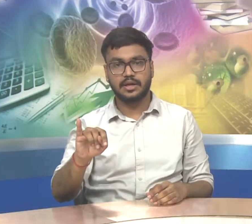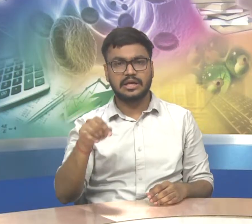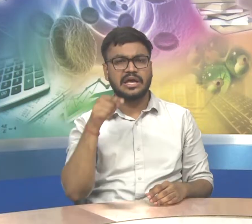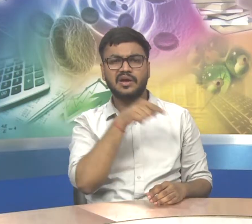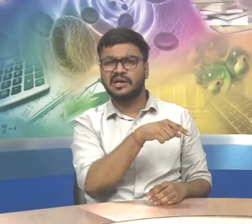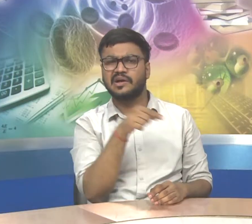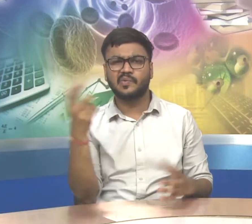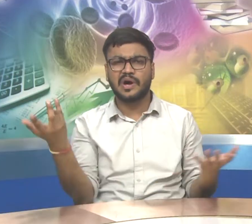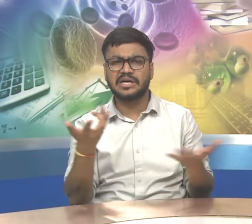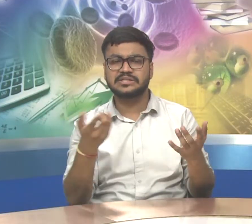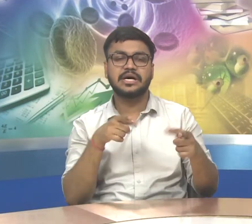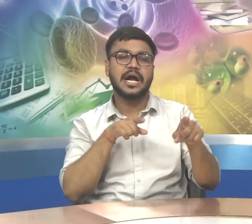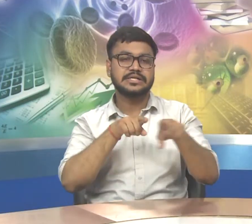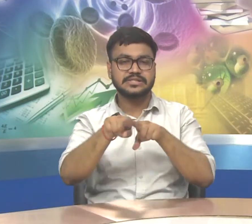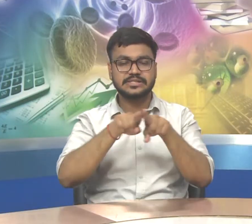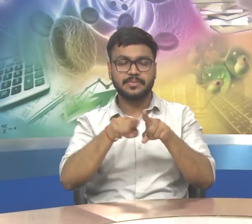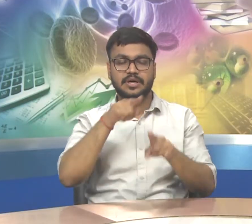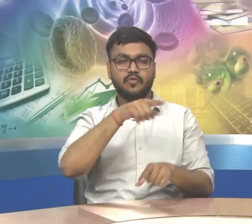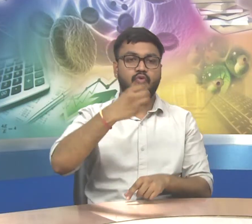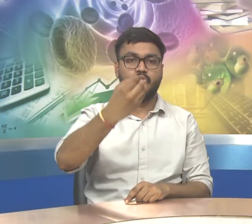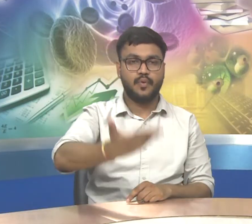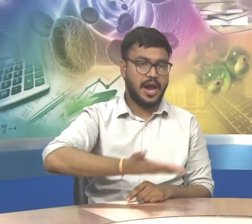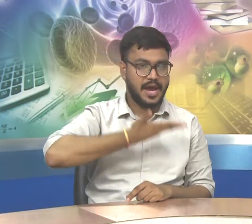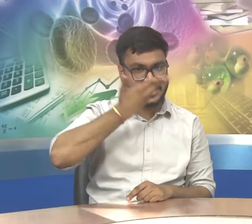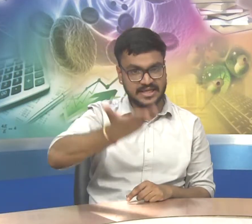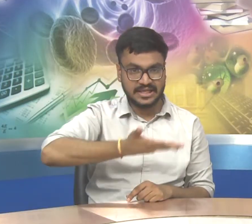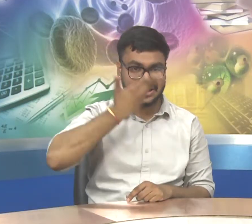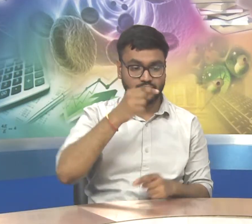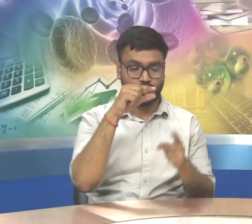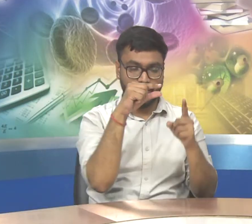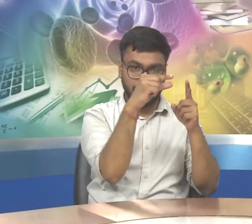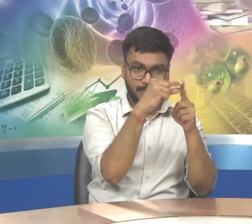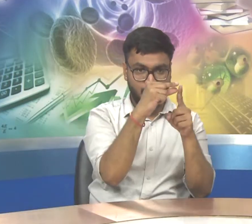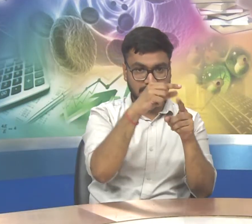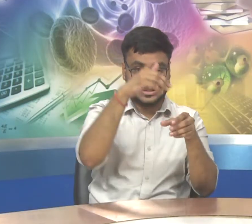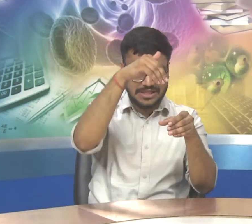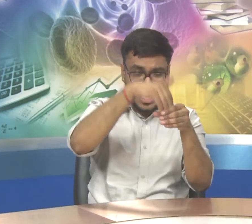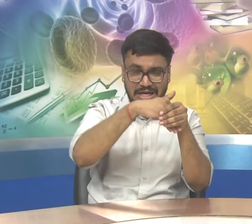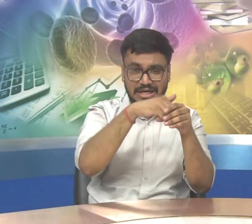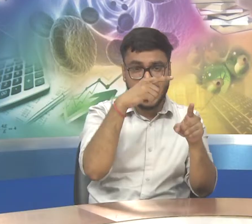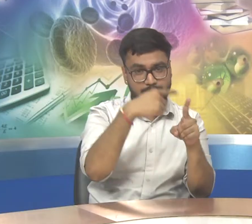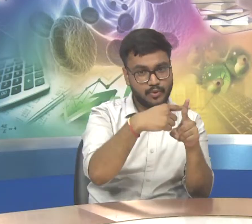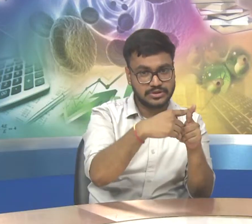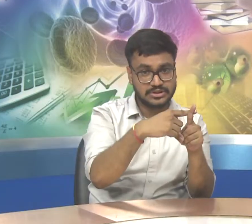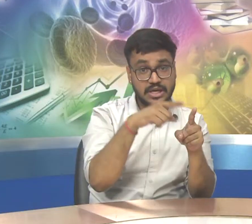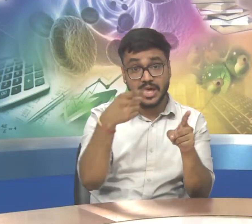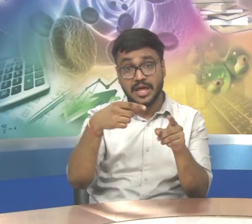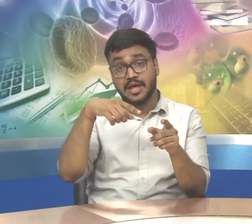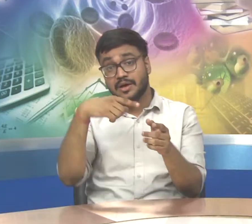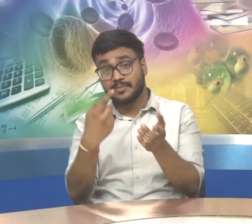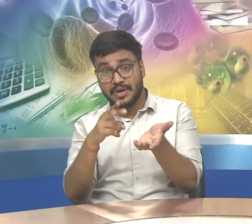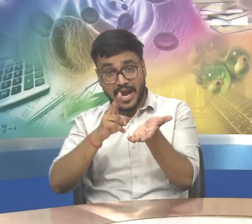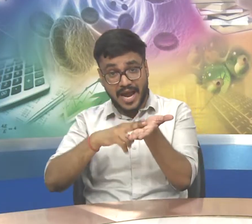neutrons. So oxygen has 8 protons and 8 neutrons, so it will